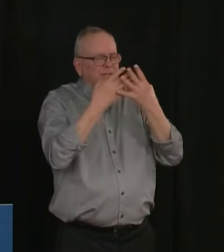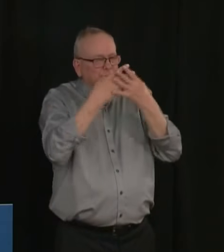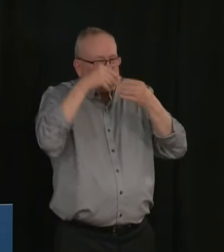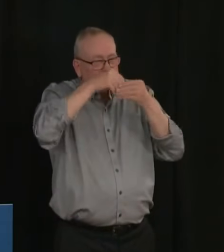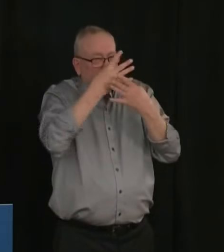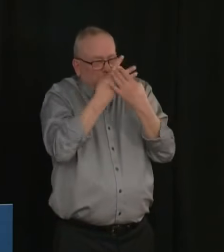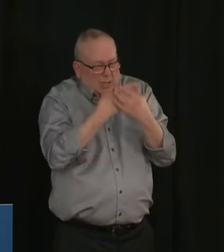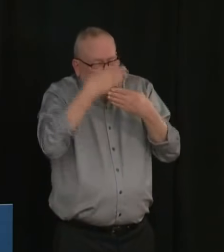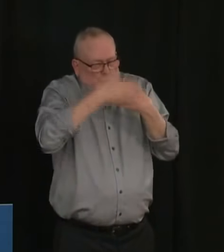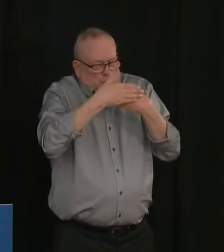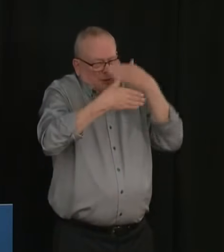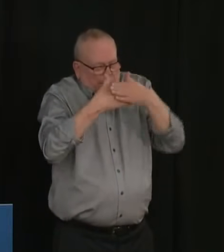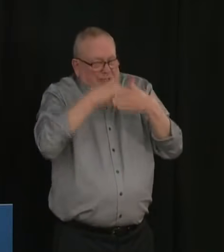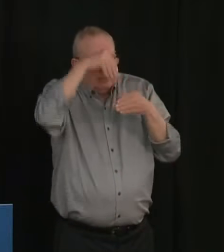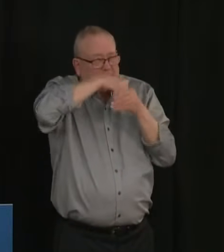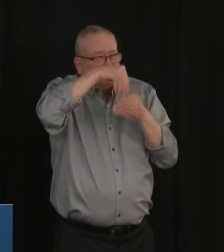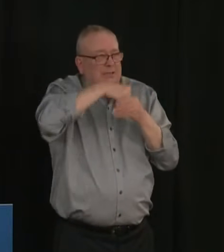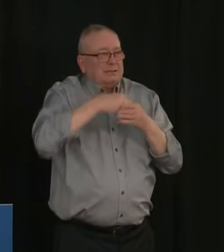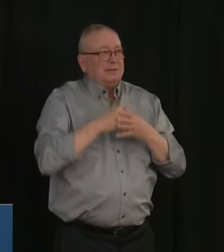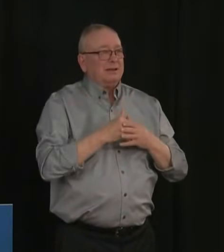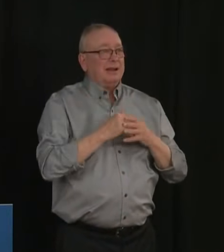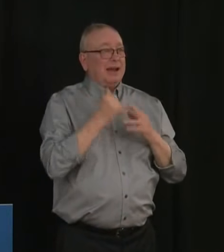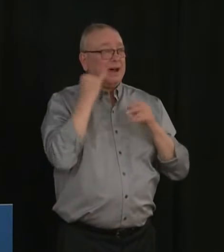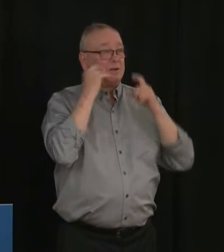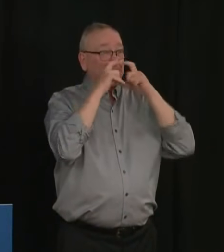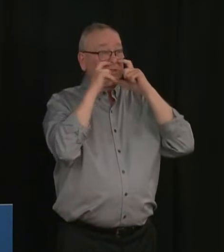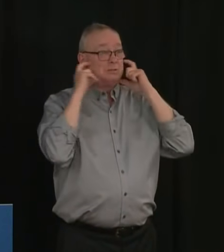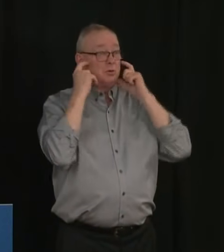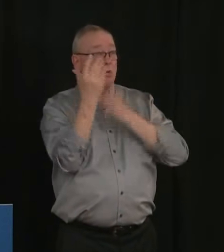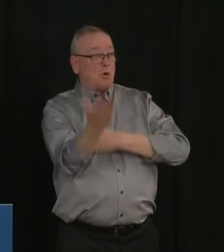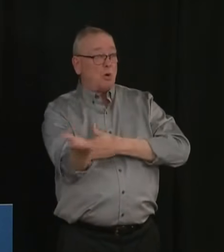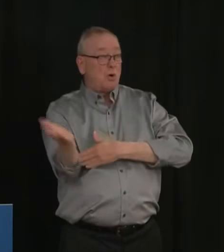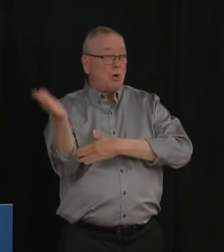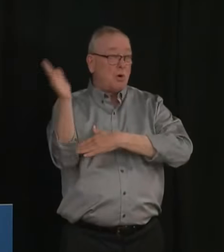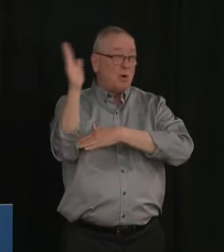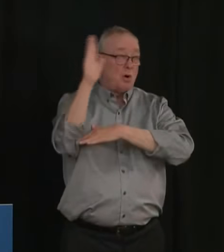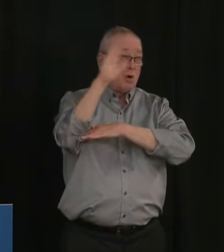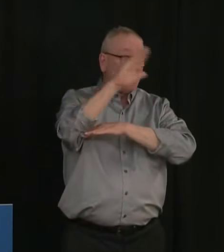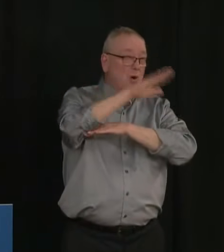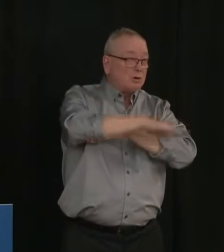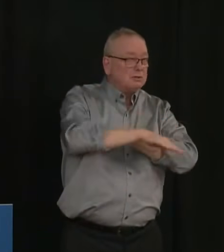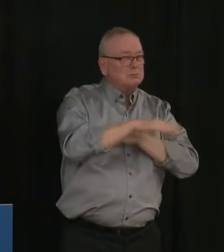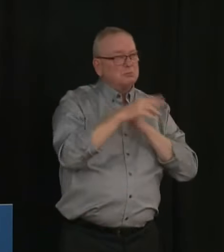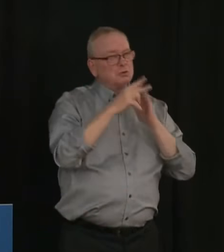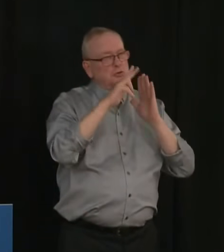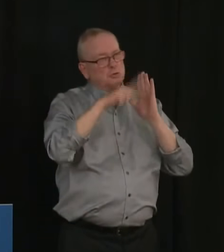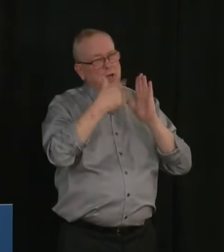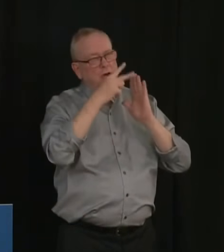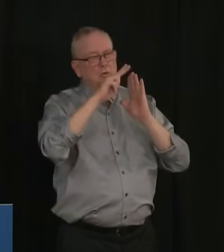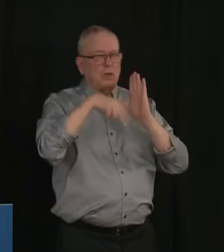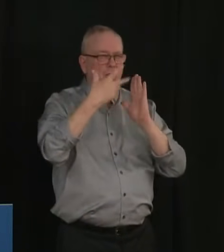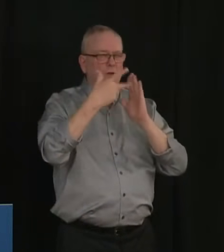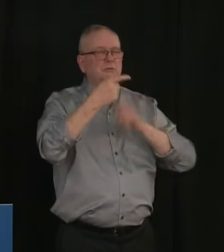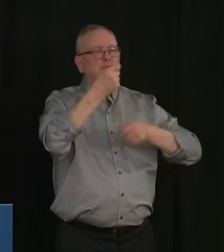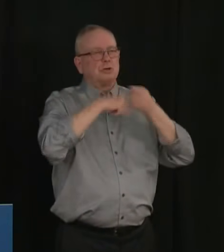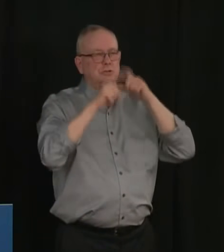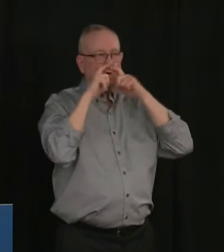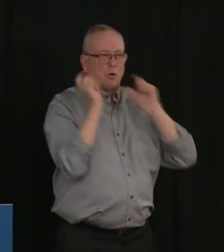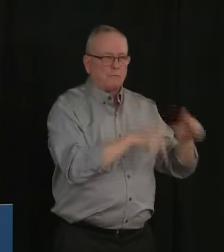full day, ensure that you change it after several hours of continuous use and if it becomes dirty or